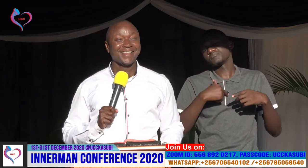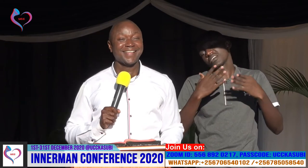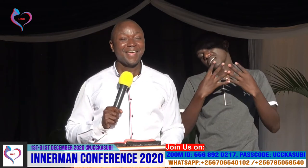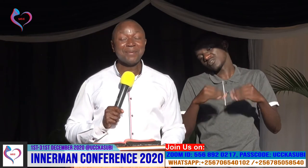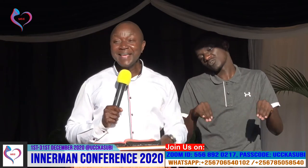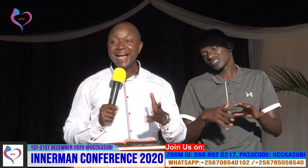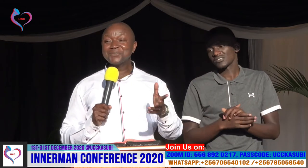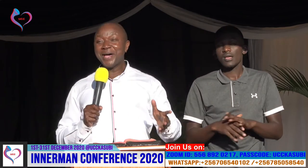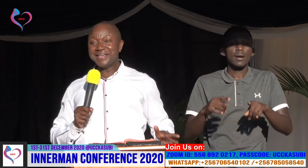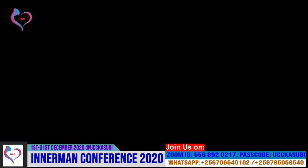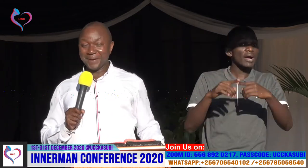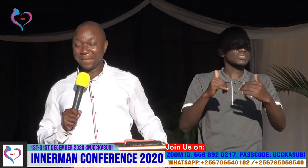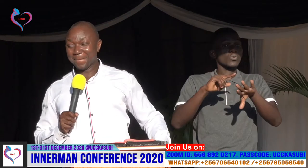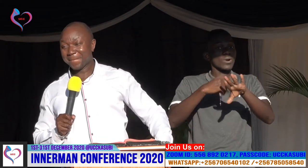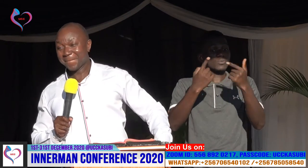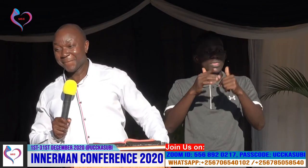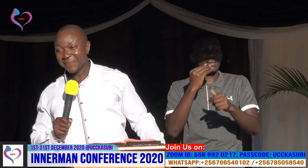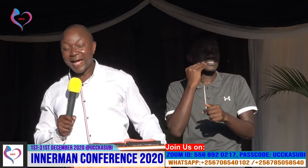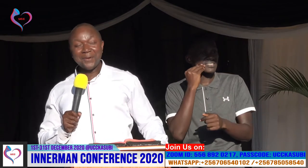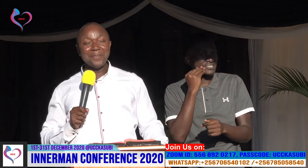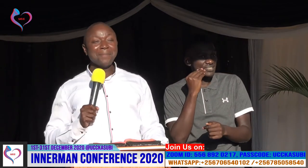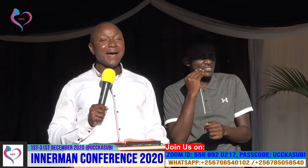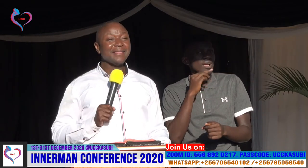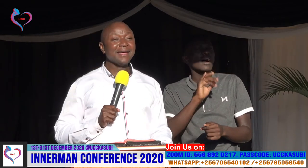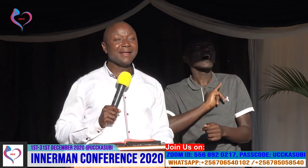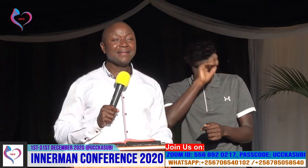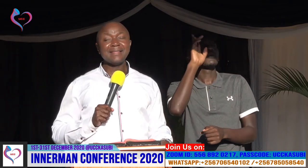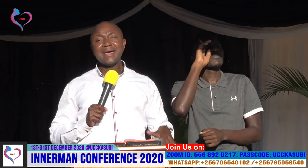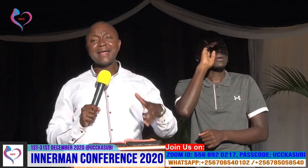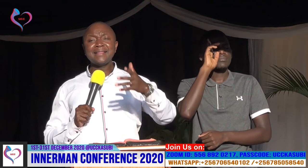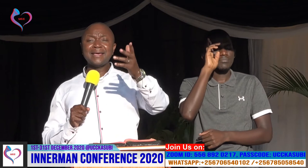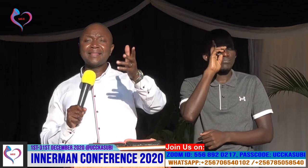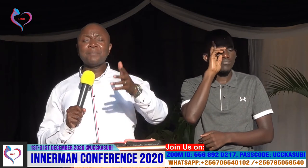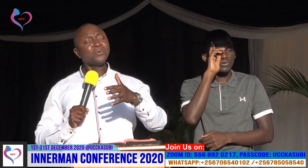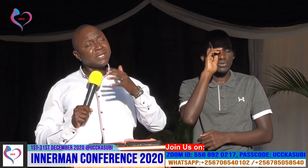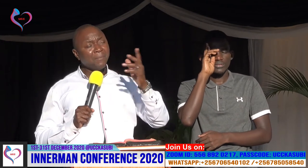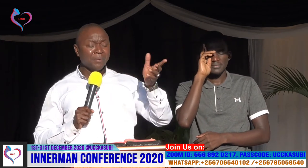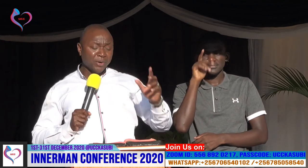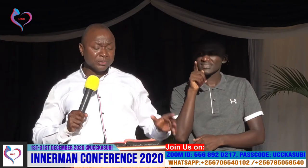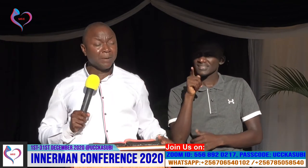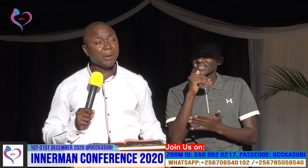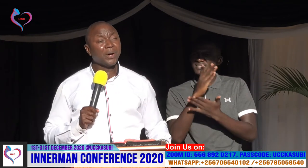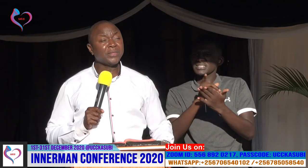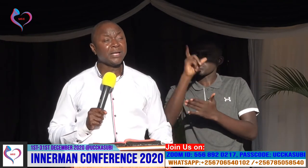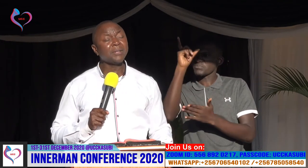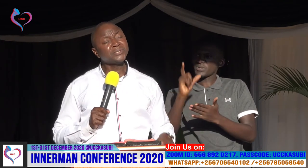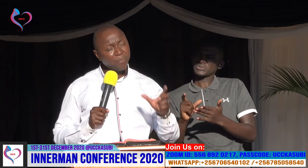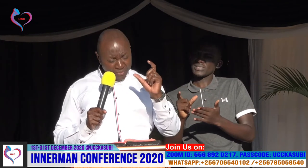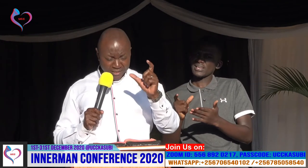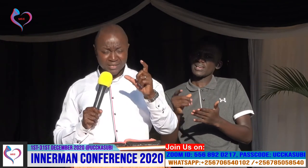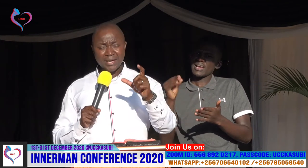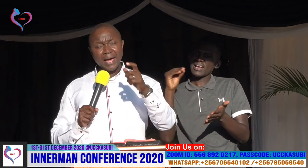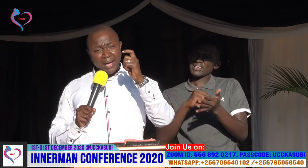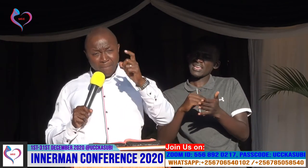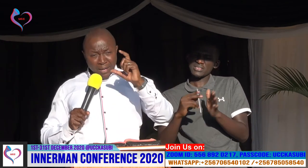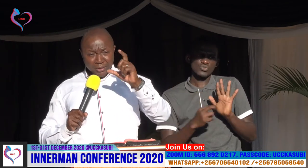lose. But then as we were eating, I remember then they someone brought up about the